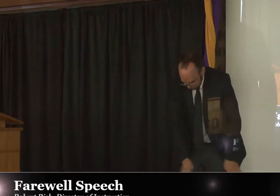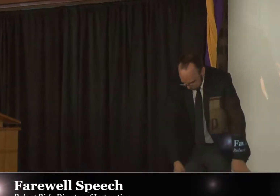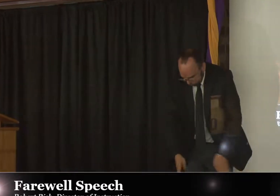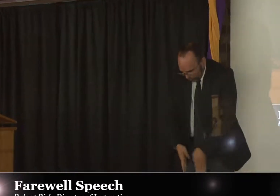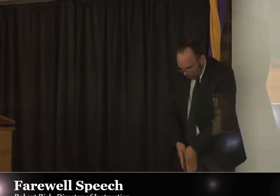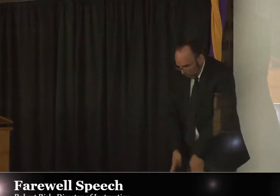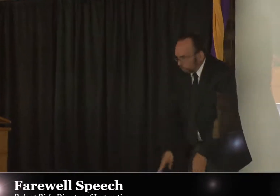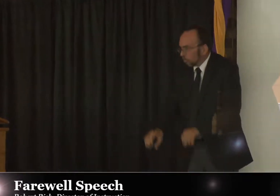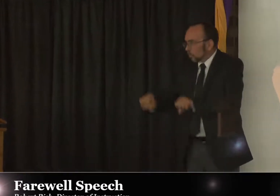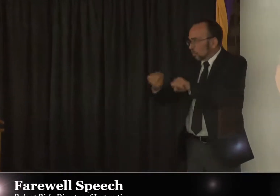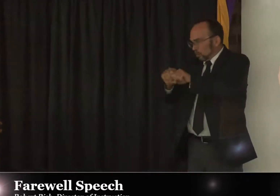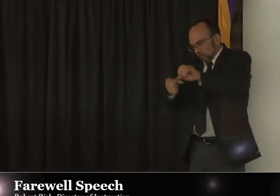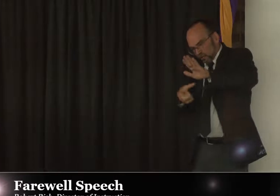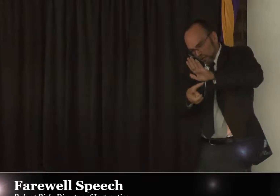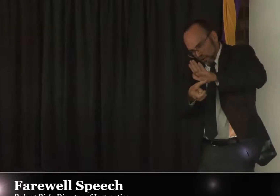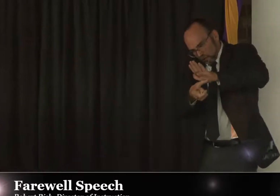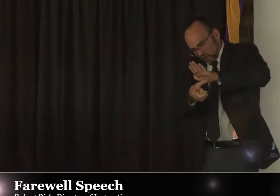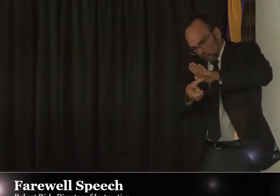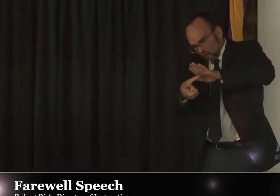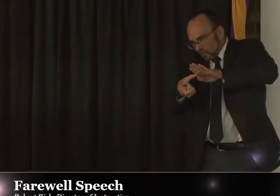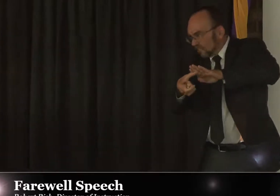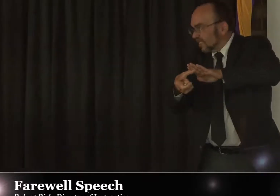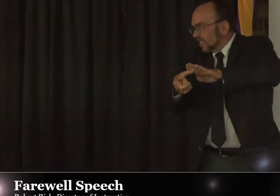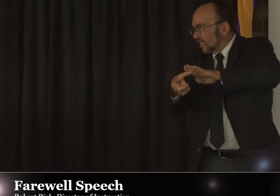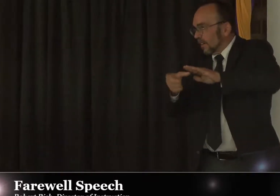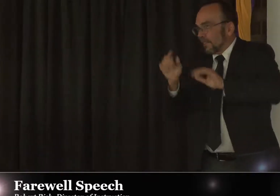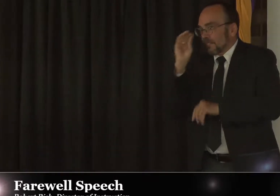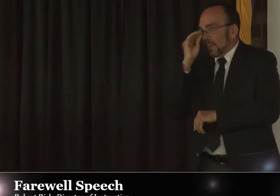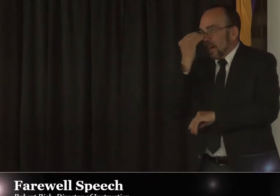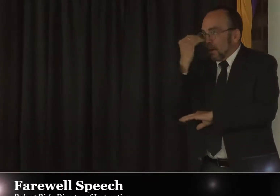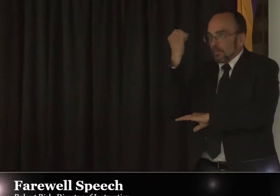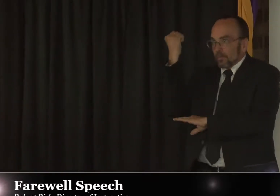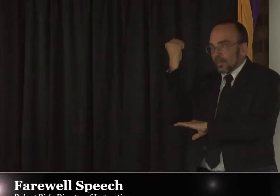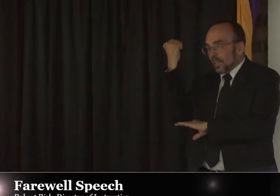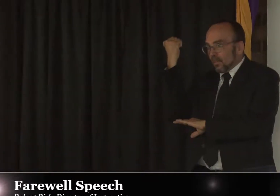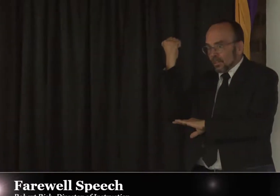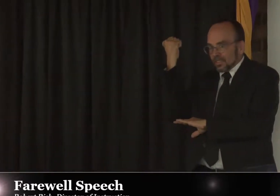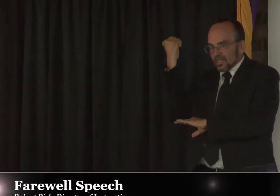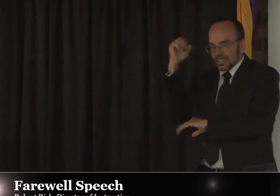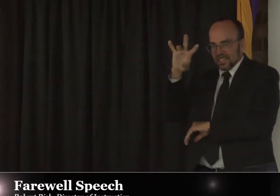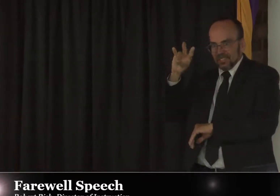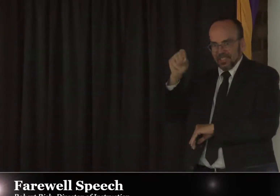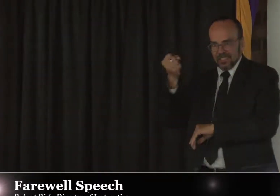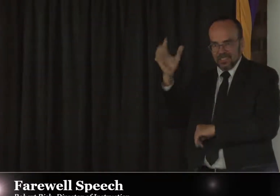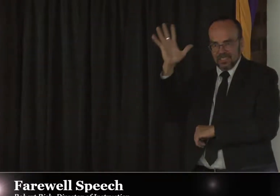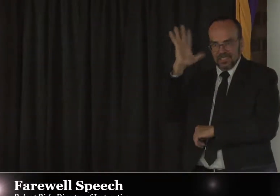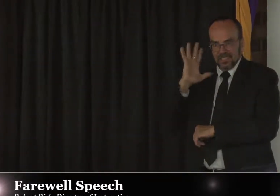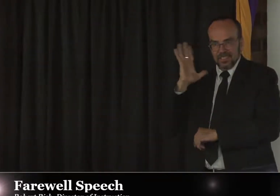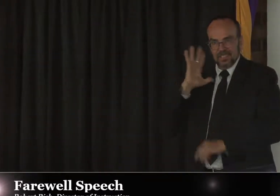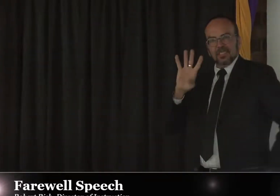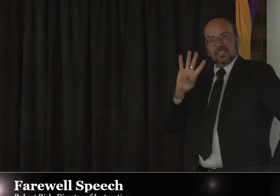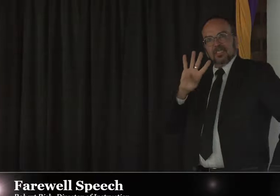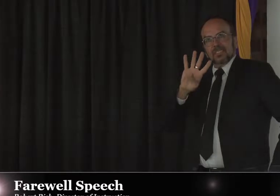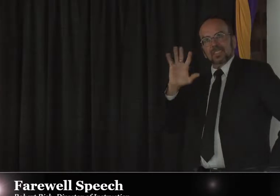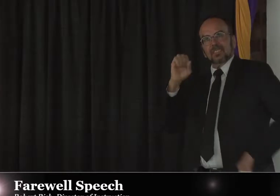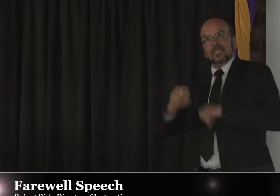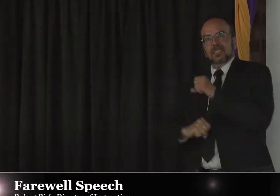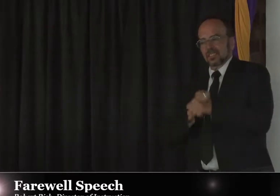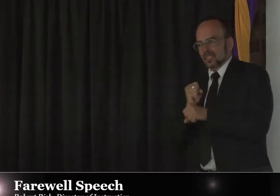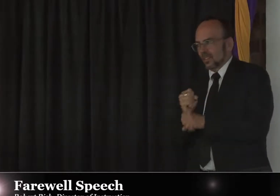I had bell bottoms, platform shoes, flower power. It was the 70s,